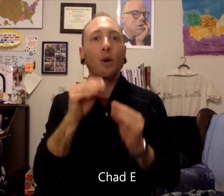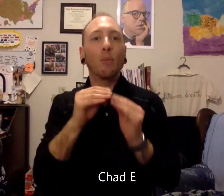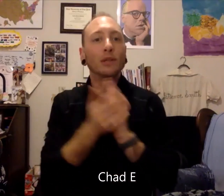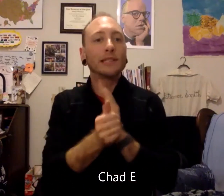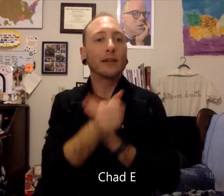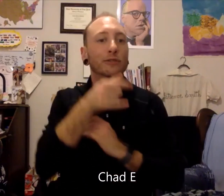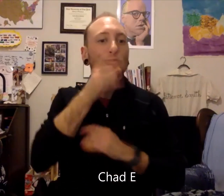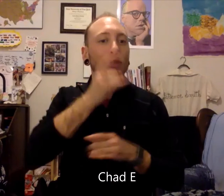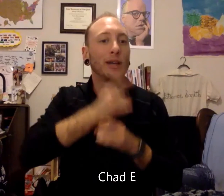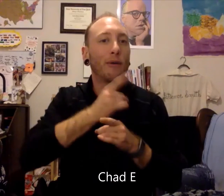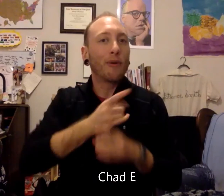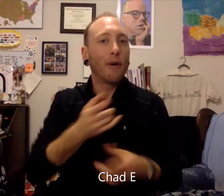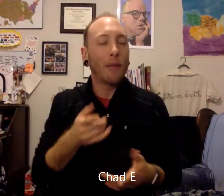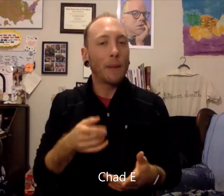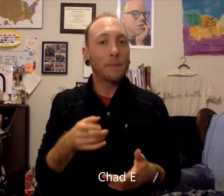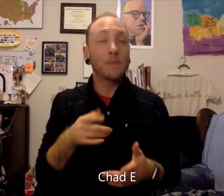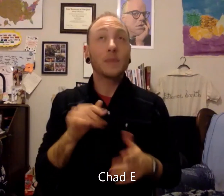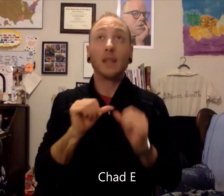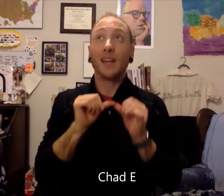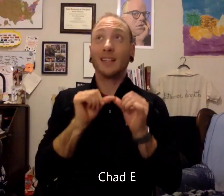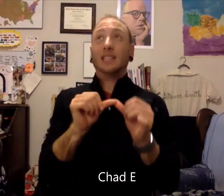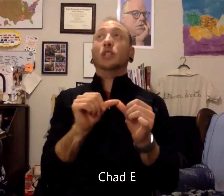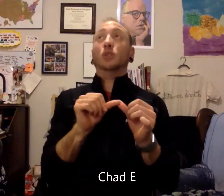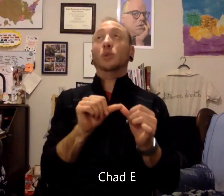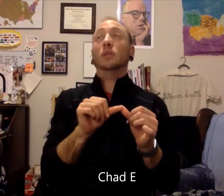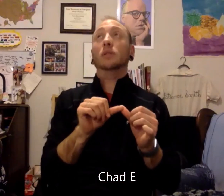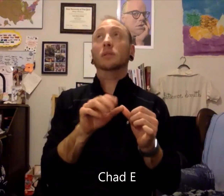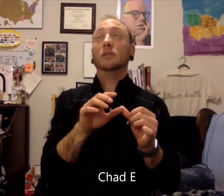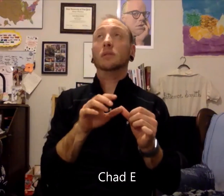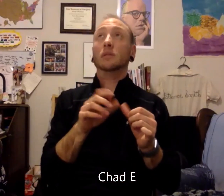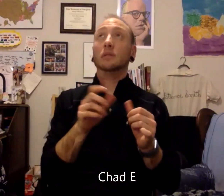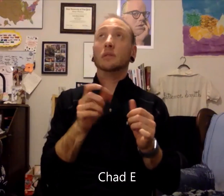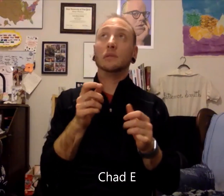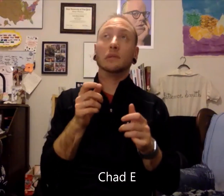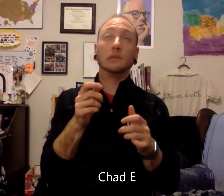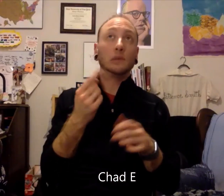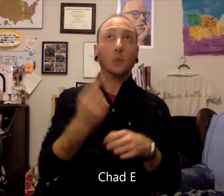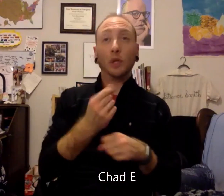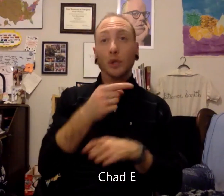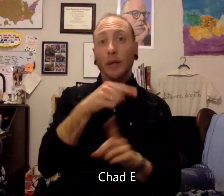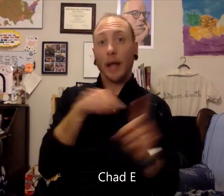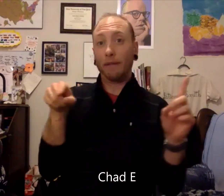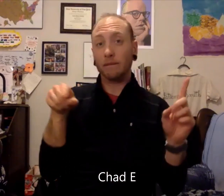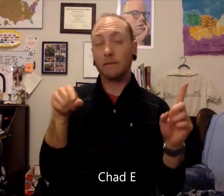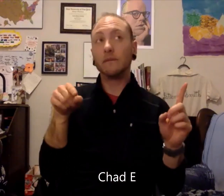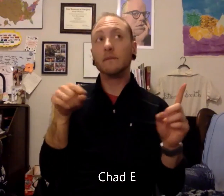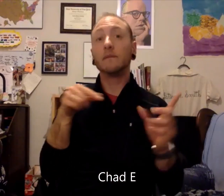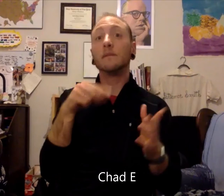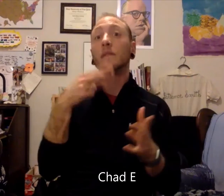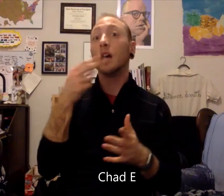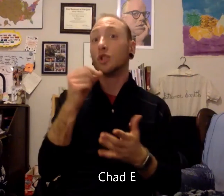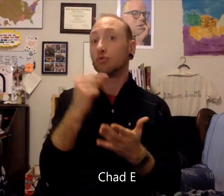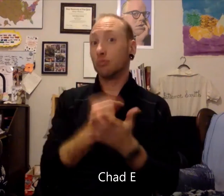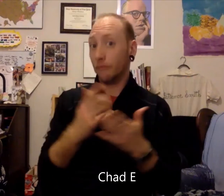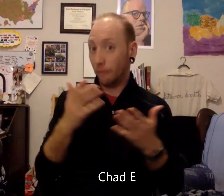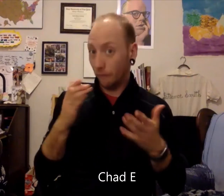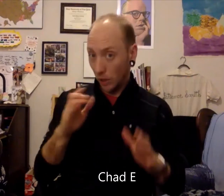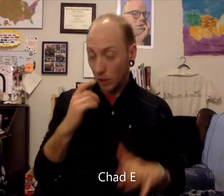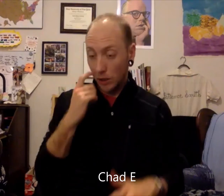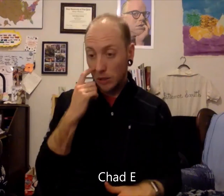that for another year and a half. And I had gotten out of high school, decided, didn't know what I was going to do with my life. So I